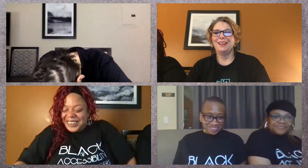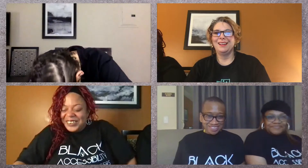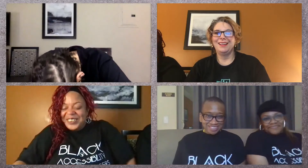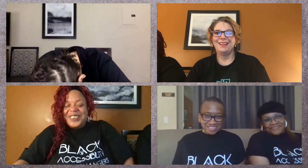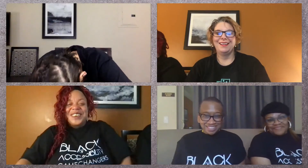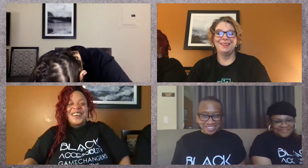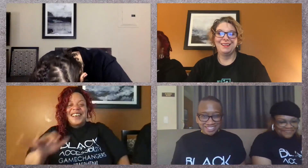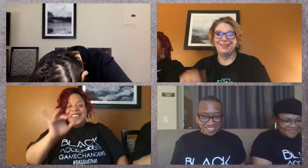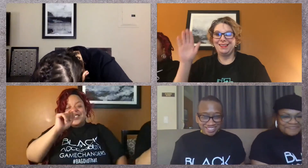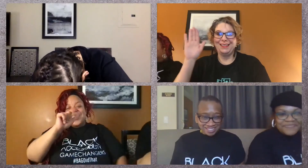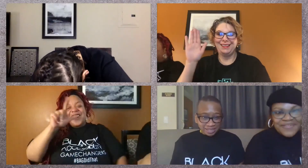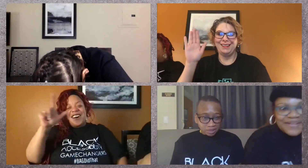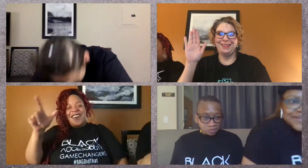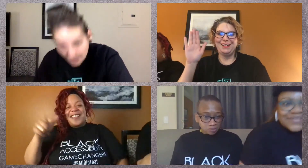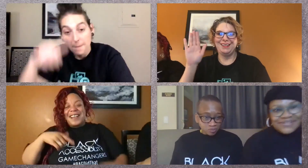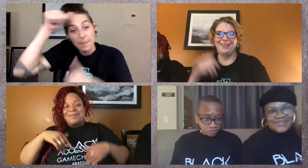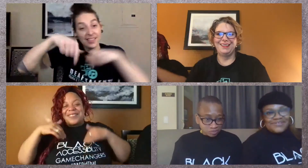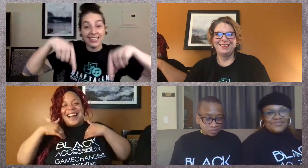Okay, give me a minute.